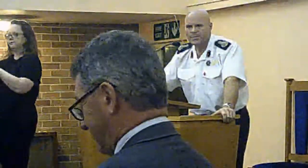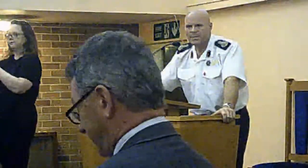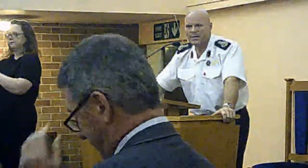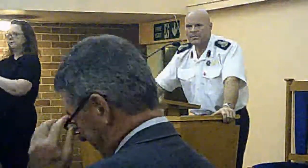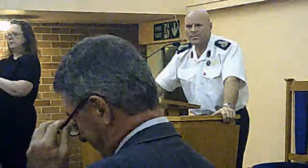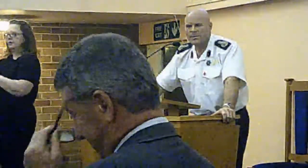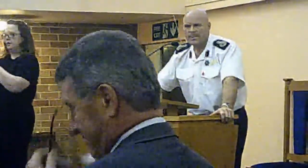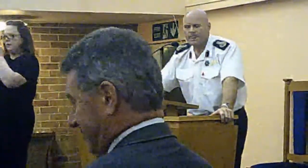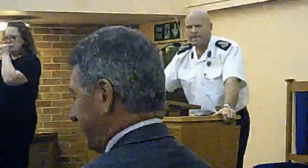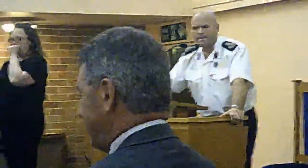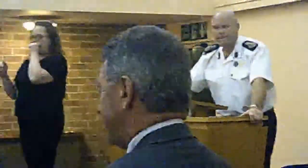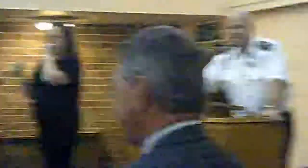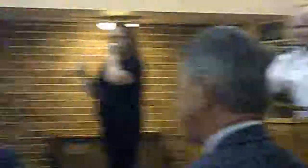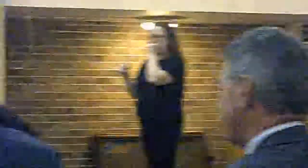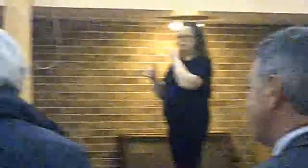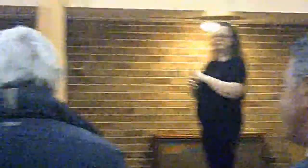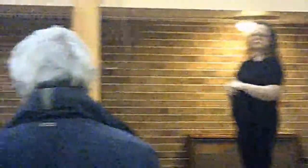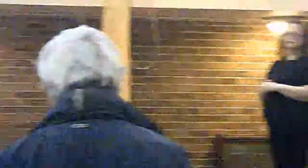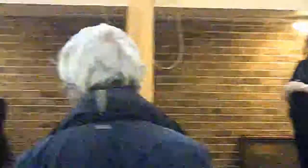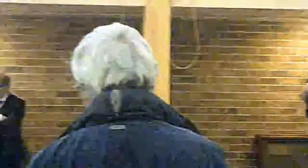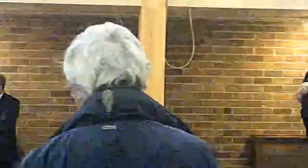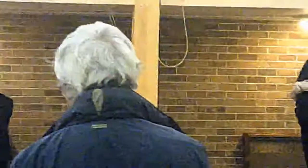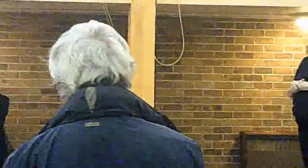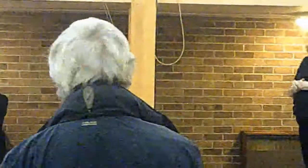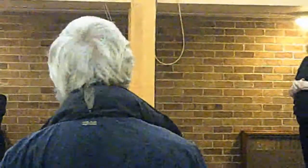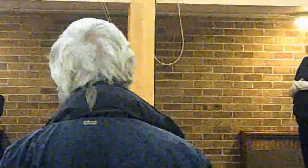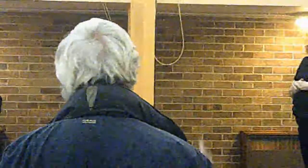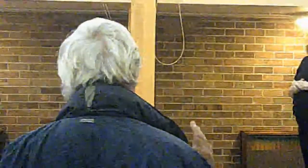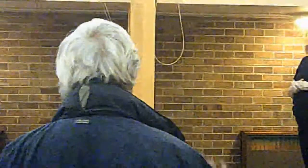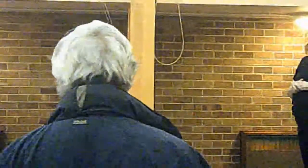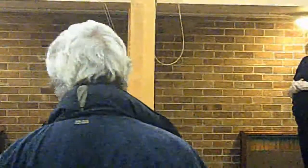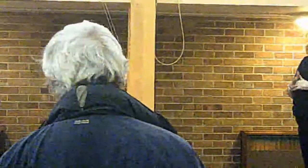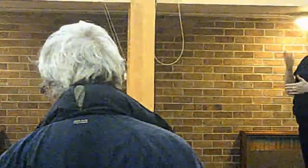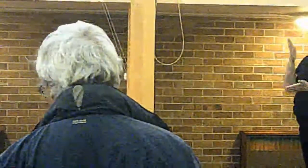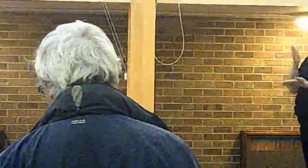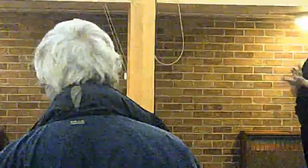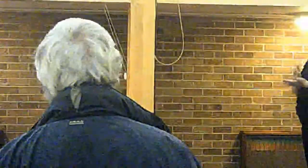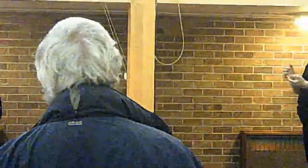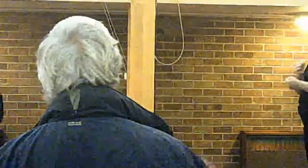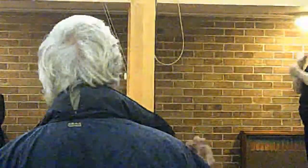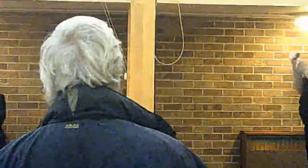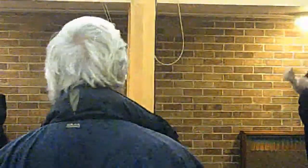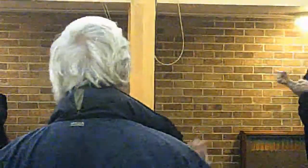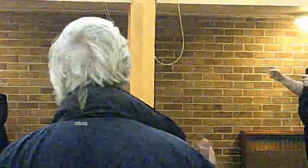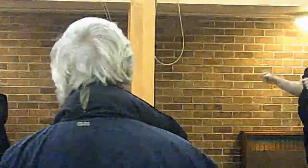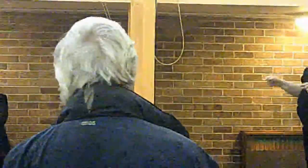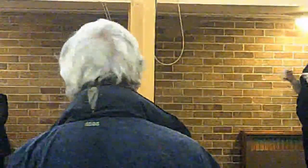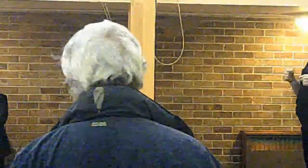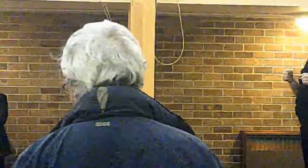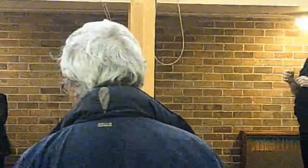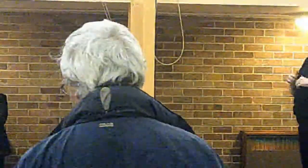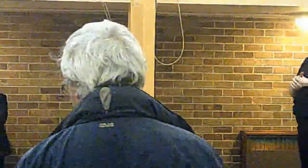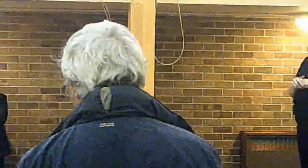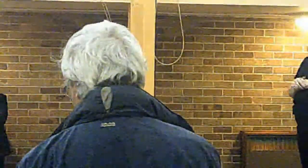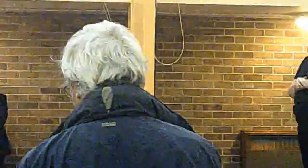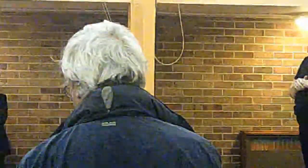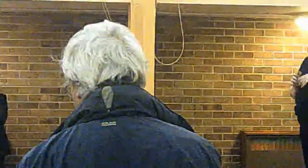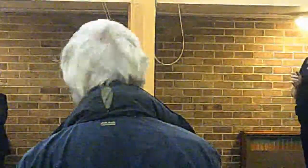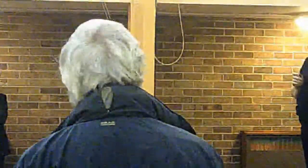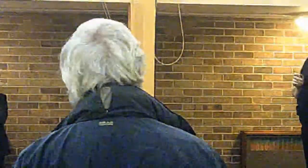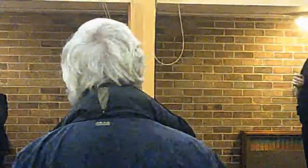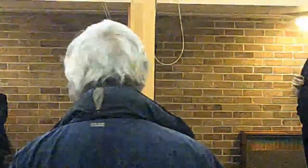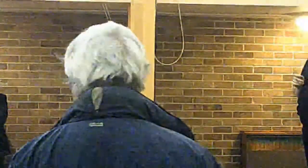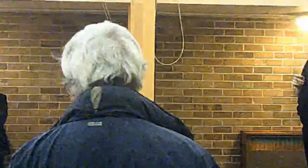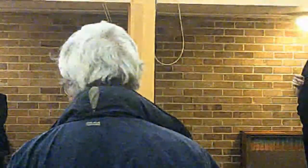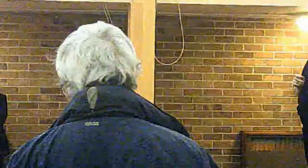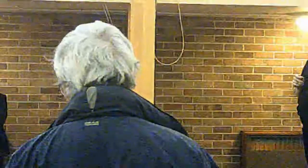report, if I read it correctly, if there was strong opposition, you would then go down the route of